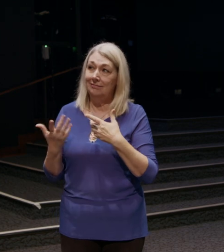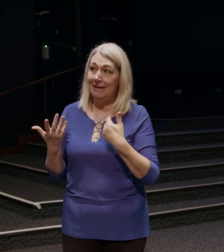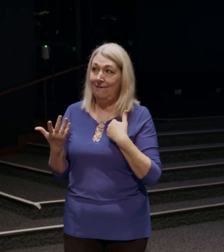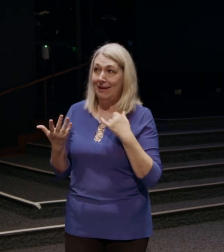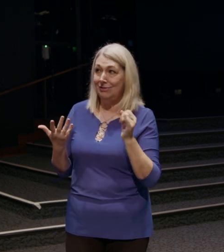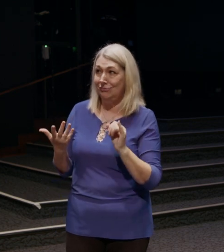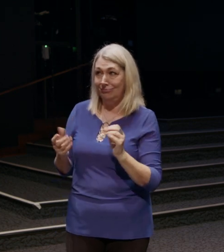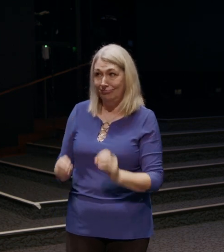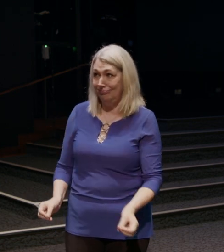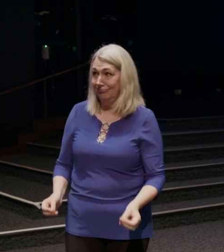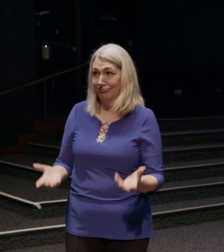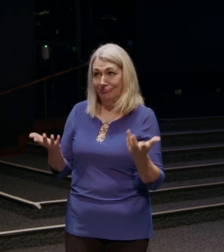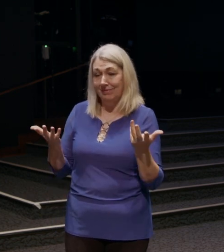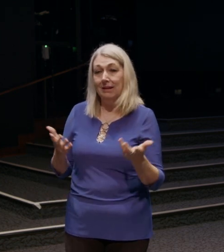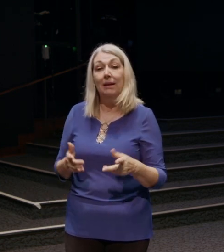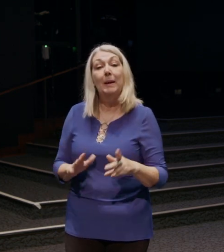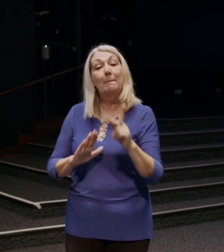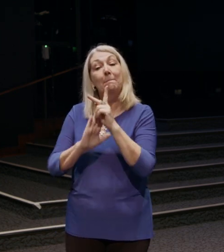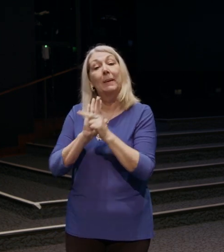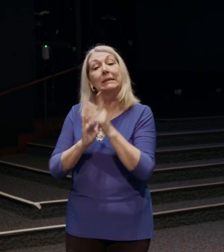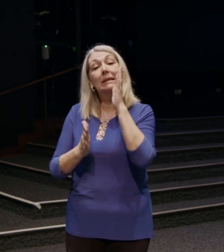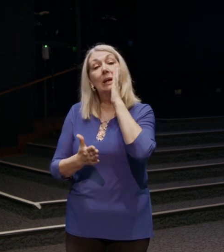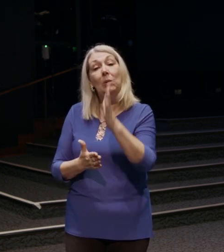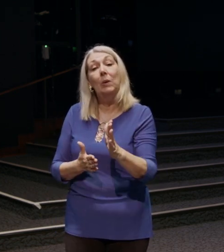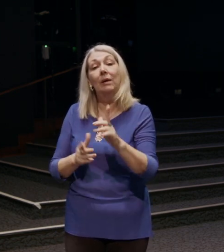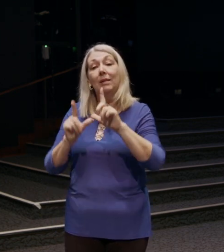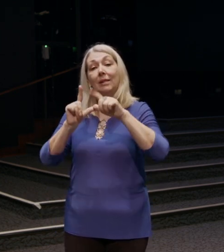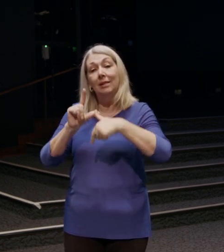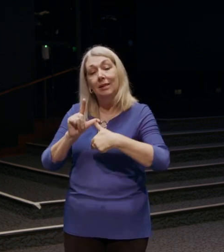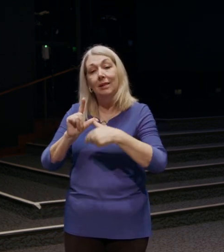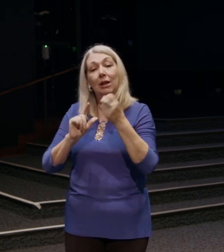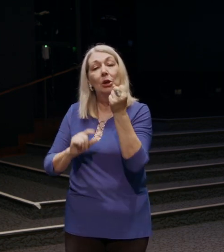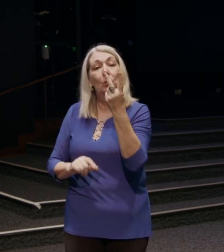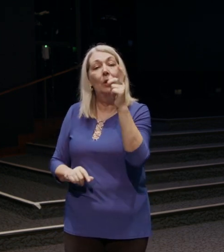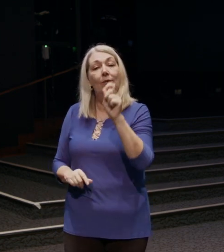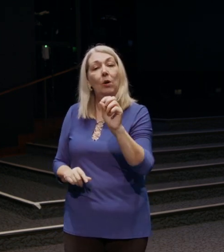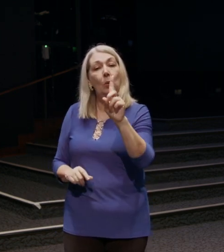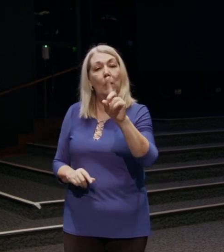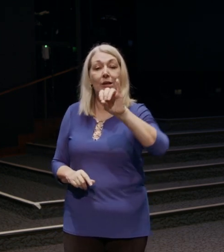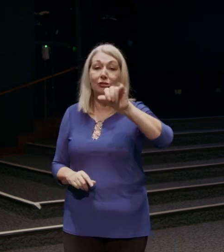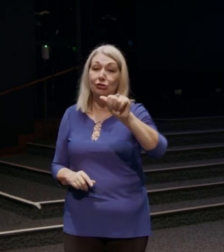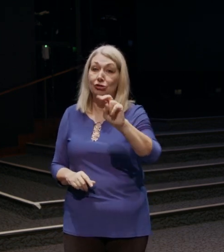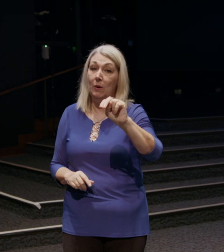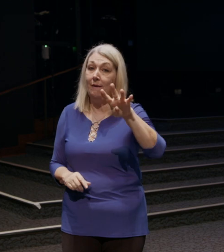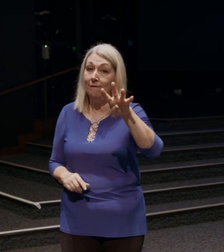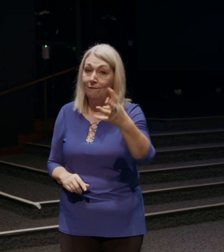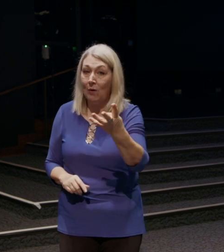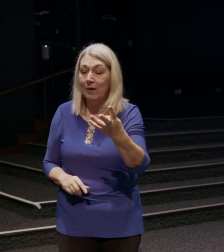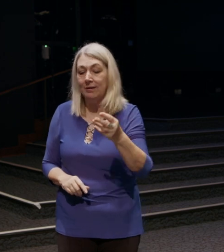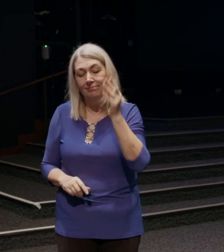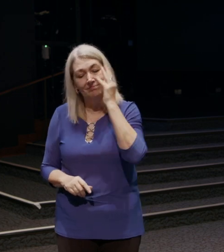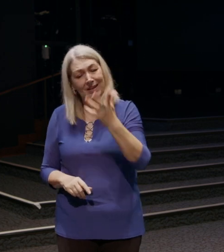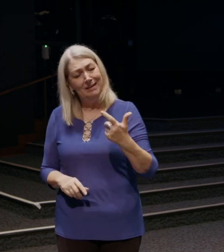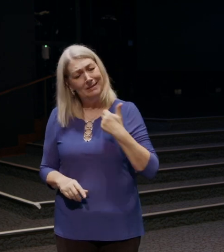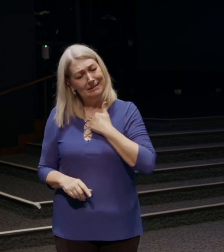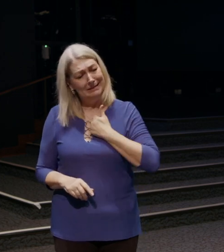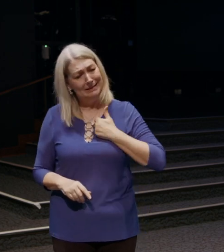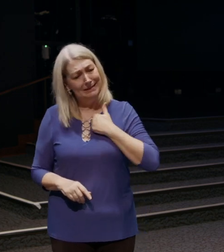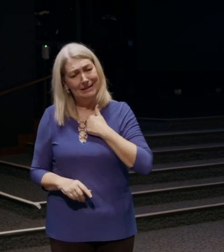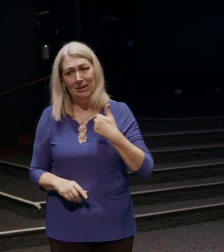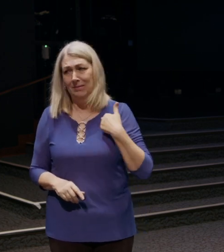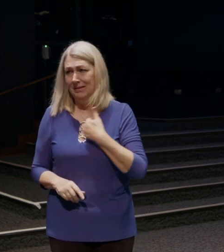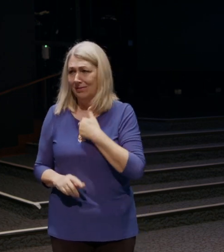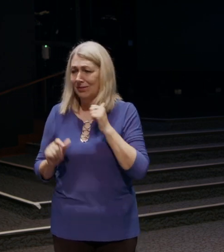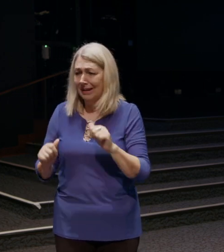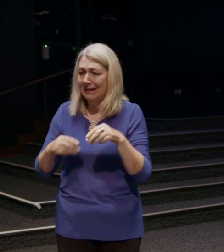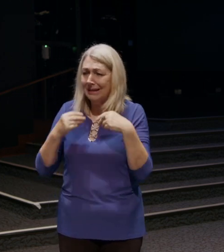The policy will terminate at 12:01 a.m. Standard Time, January the 4th. I'm sorry, our reply could not have been